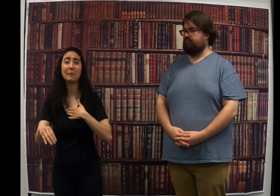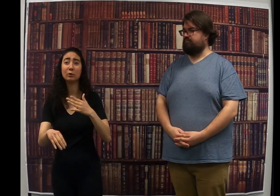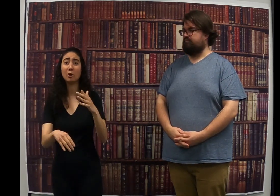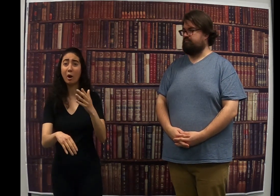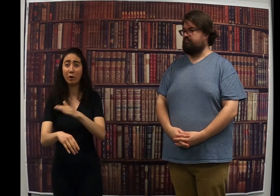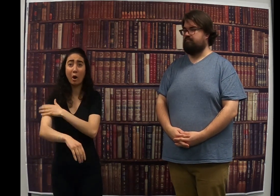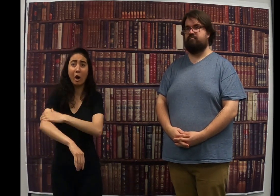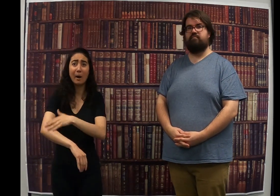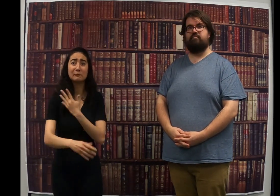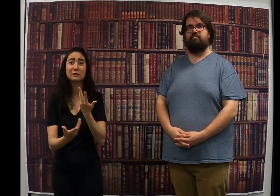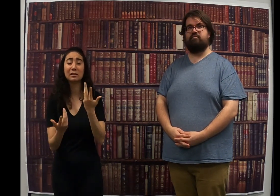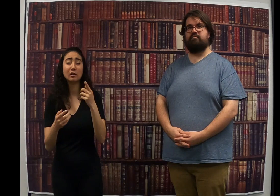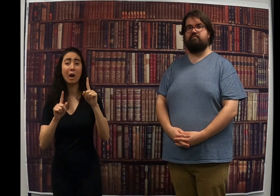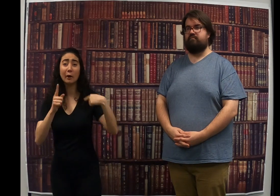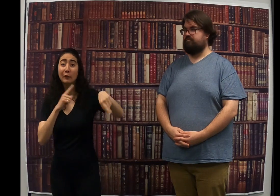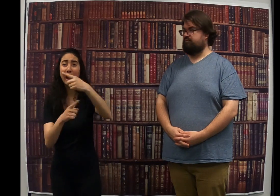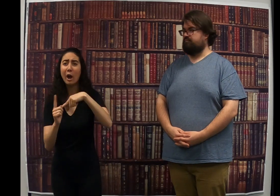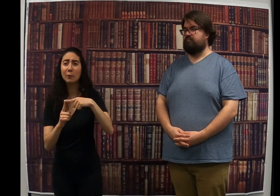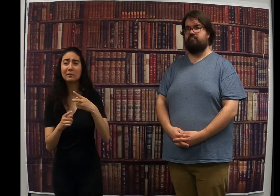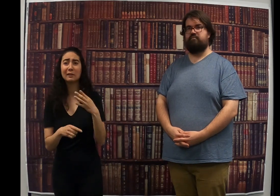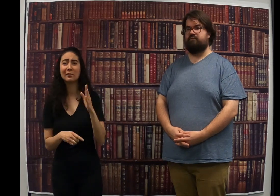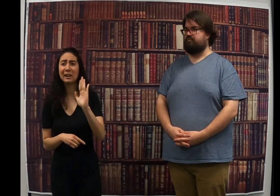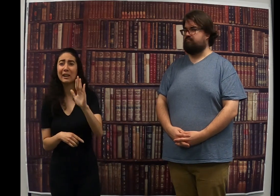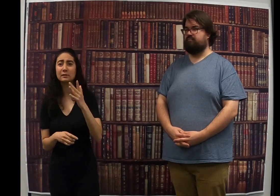but he ran from me. Oh.